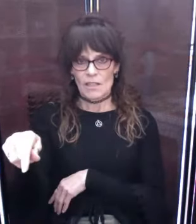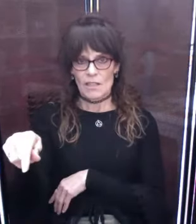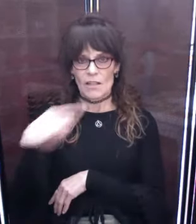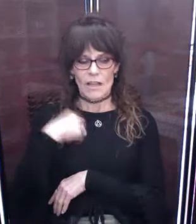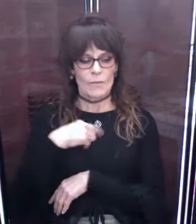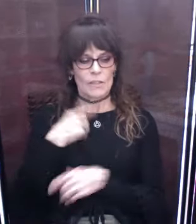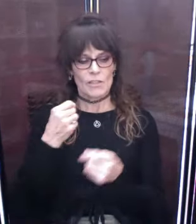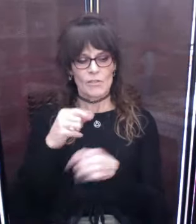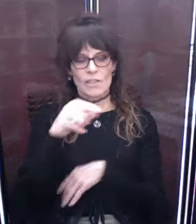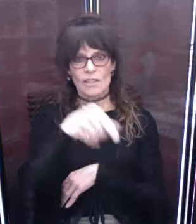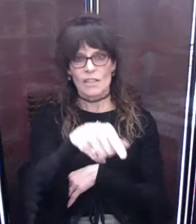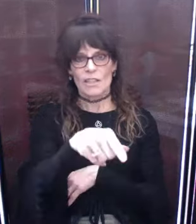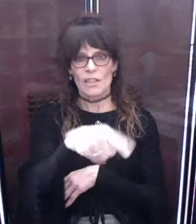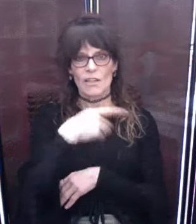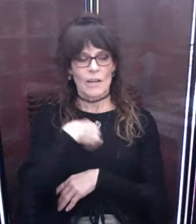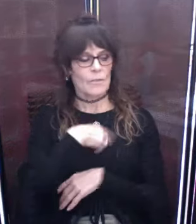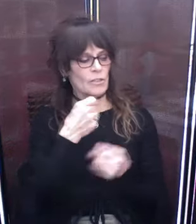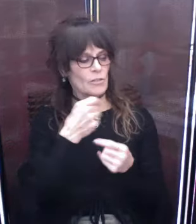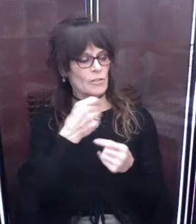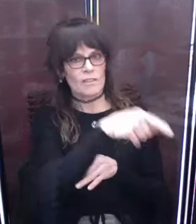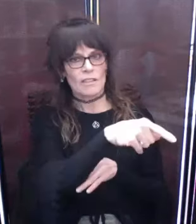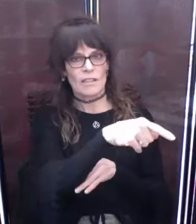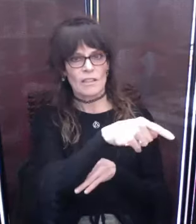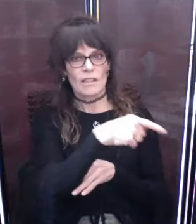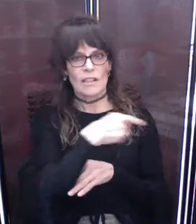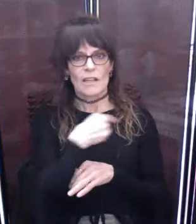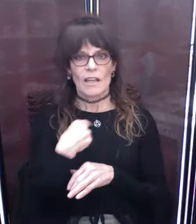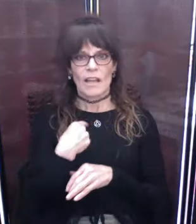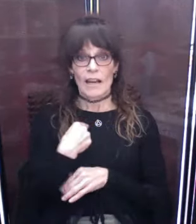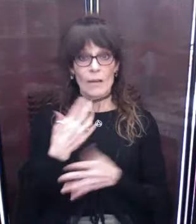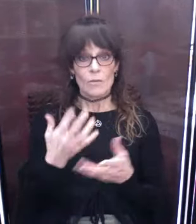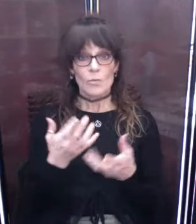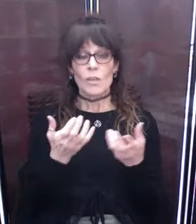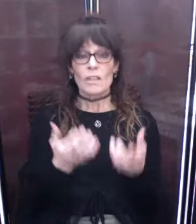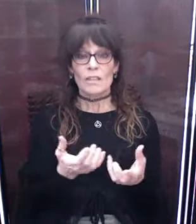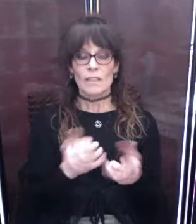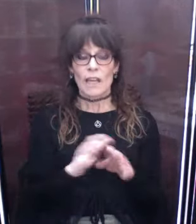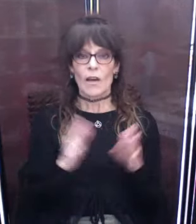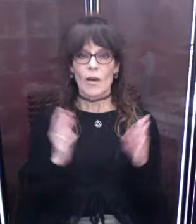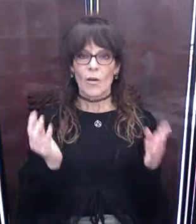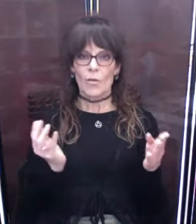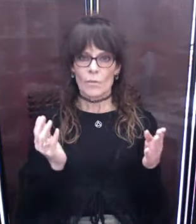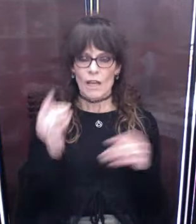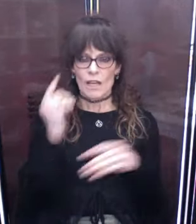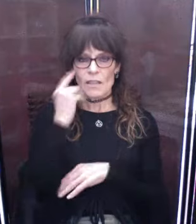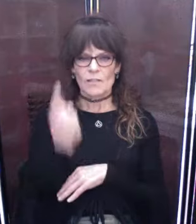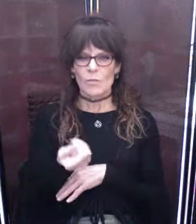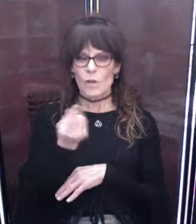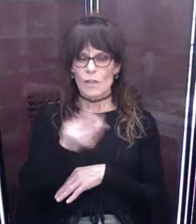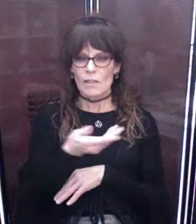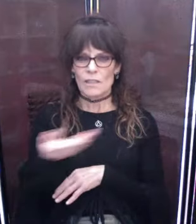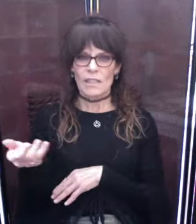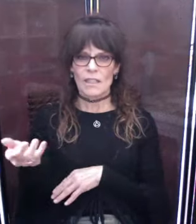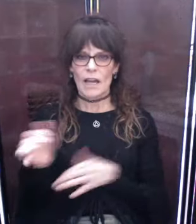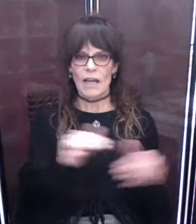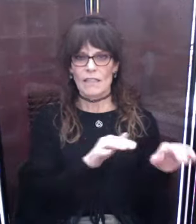over there and we do this over here. And I was willing, I was open. I think the one thing I did correctly, and I'm still trying